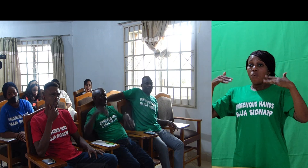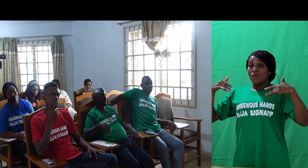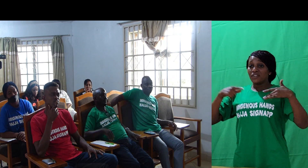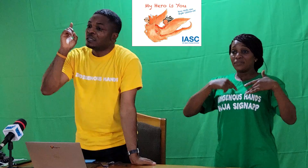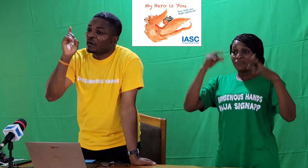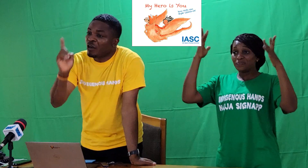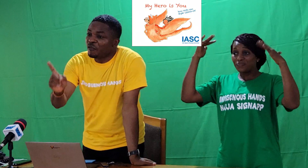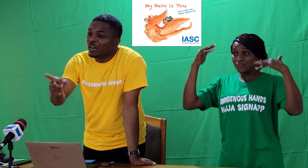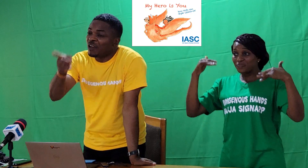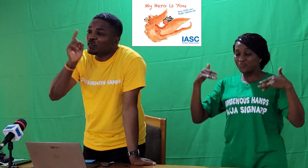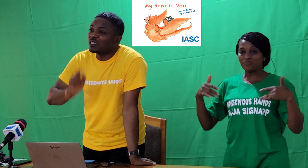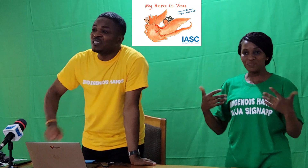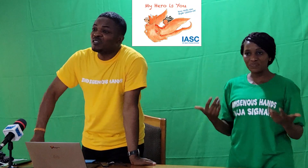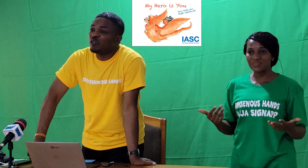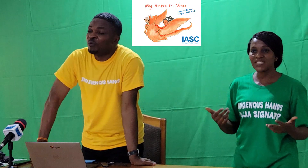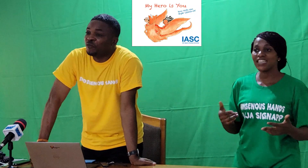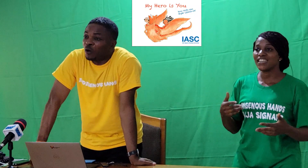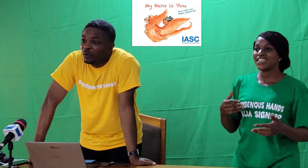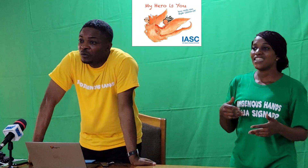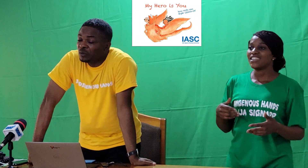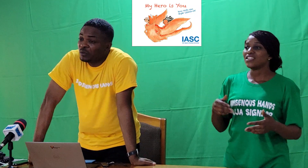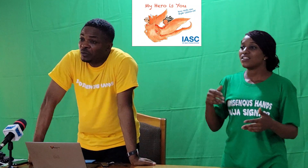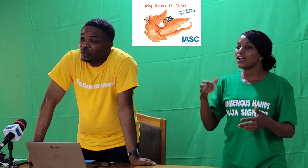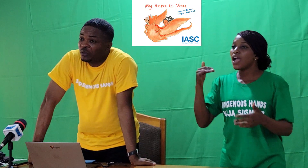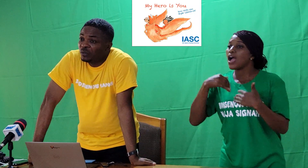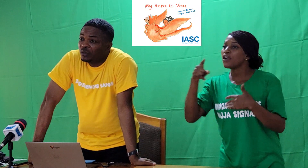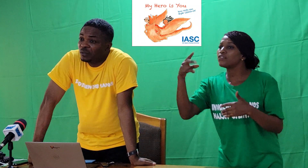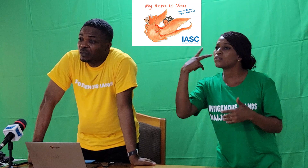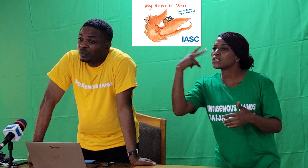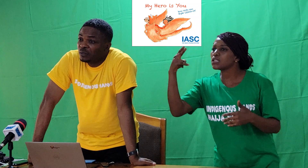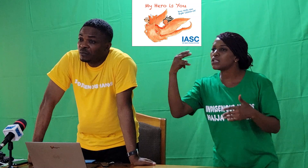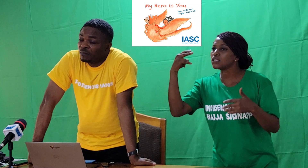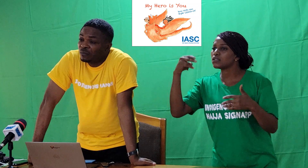But, Governor, have you seen snow before?